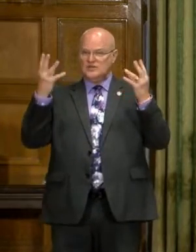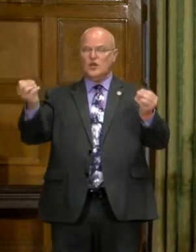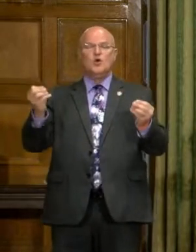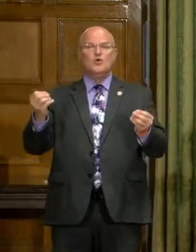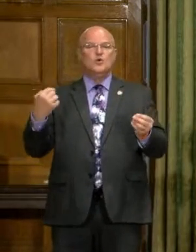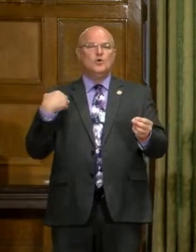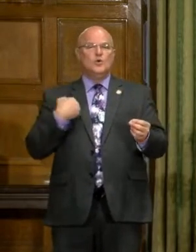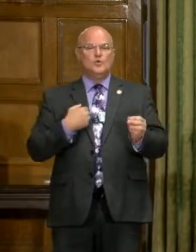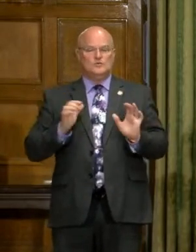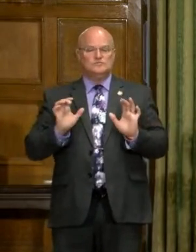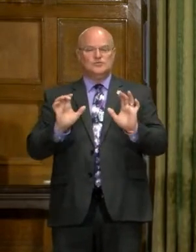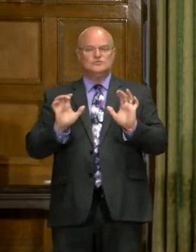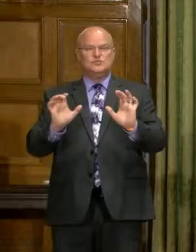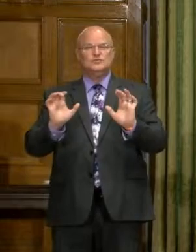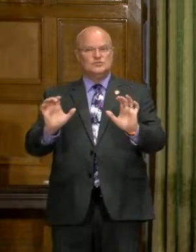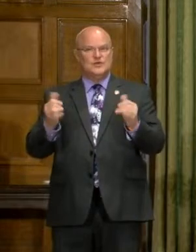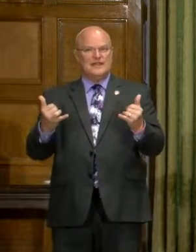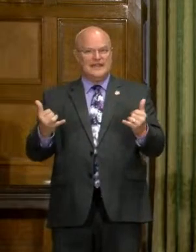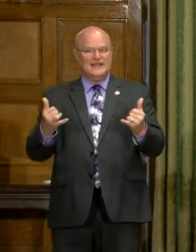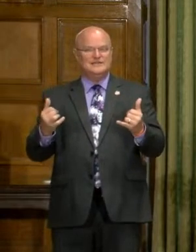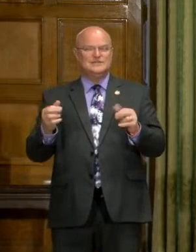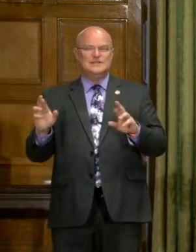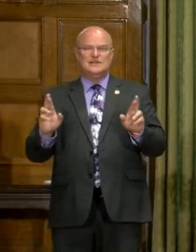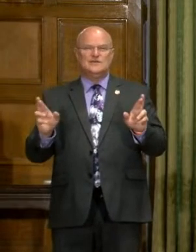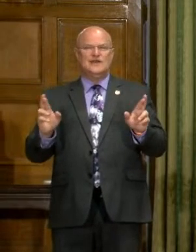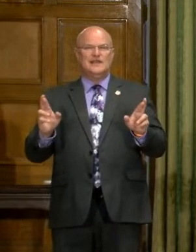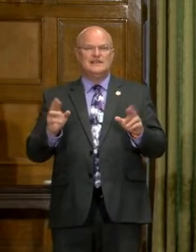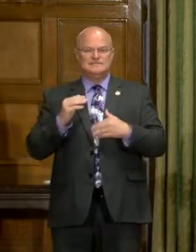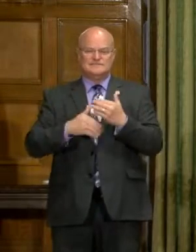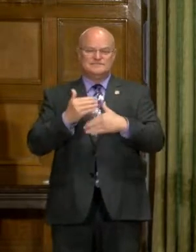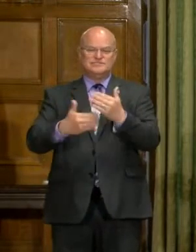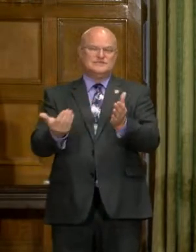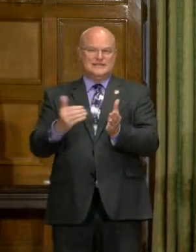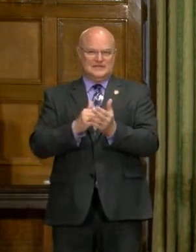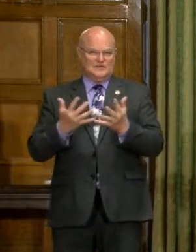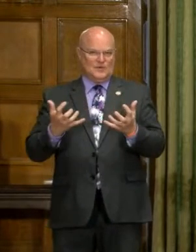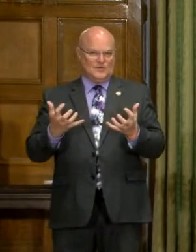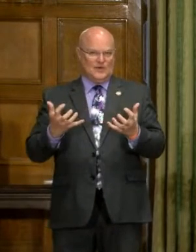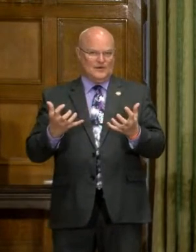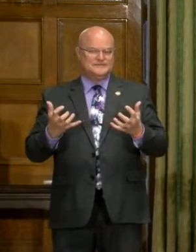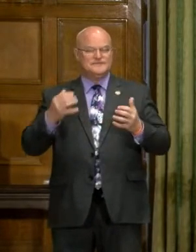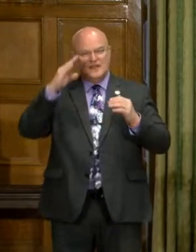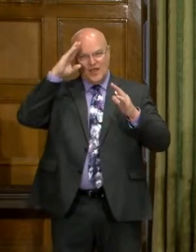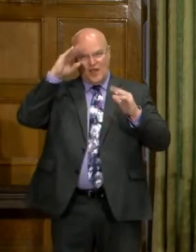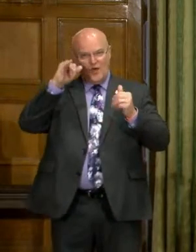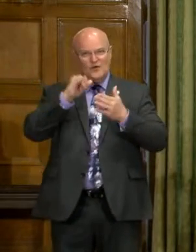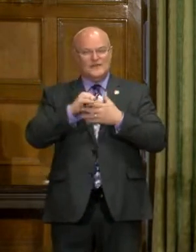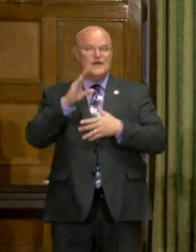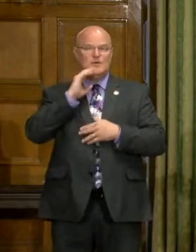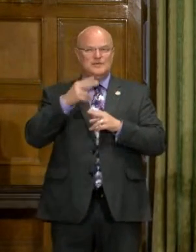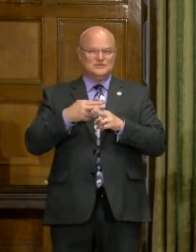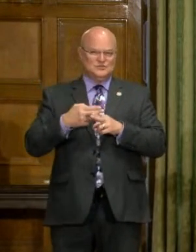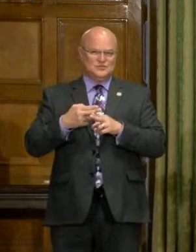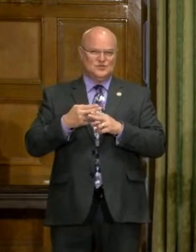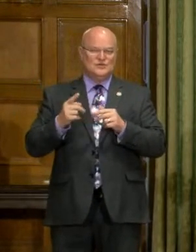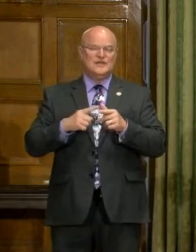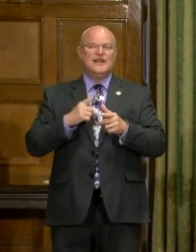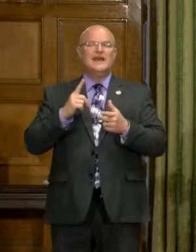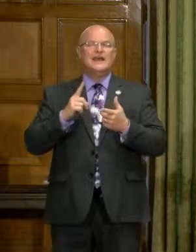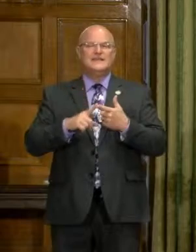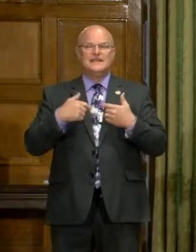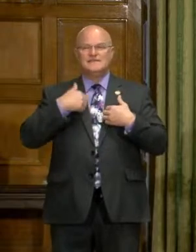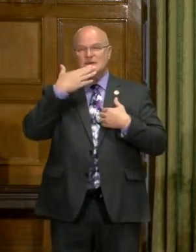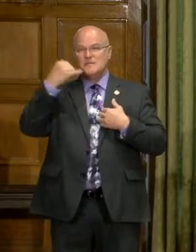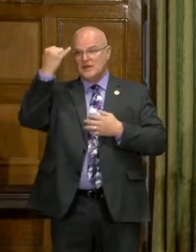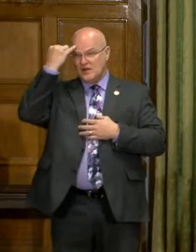go. We're pushing at the harness to get going again, and hopefully that will be soon. And then we'll